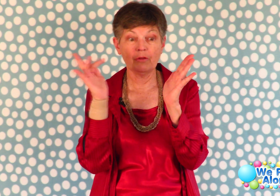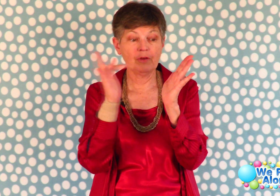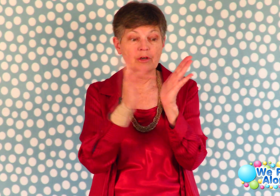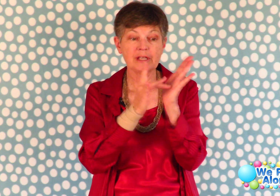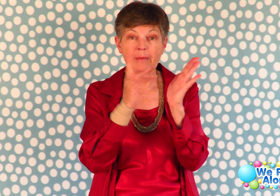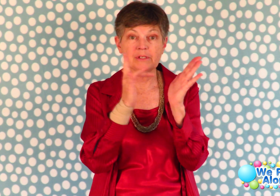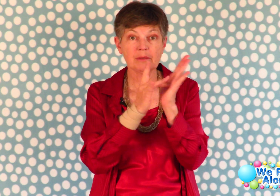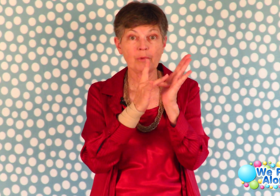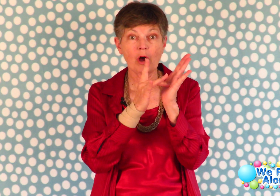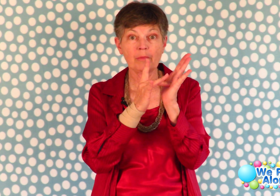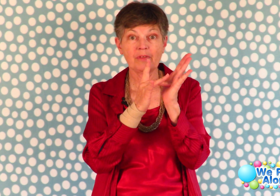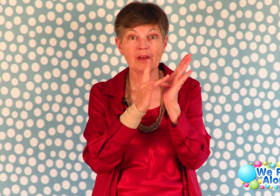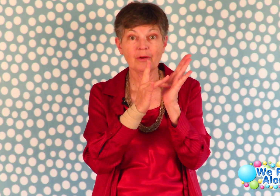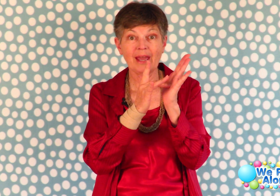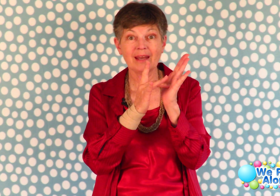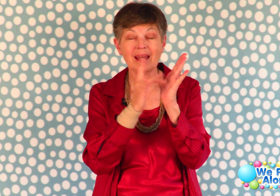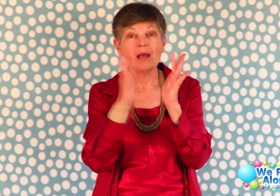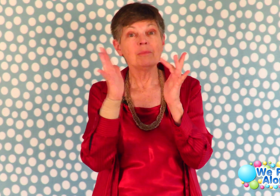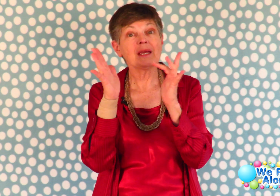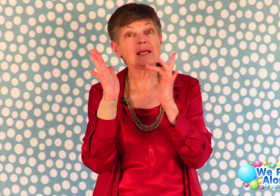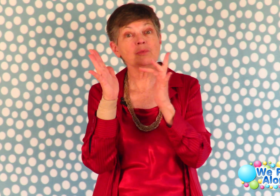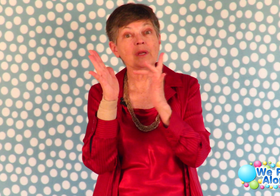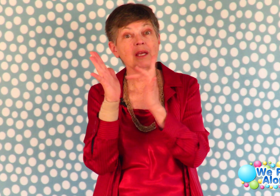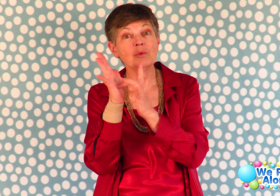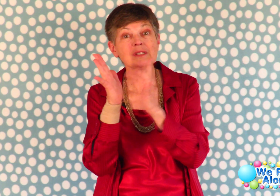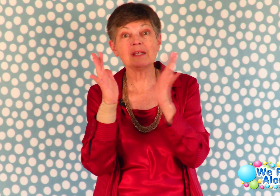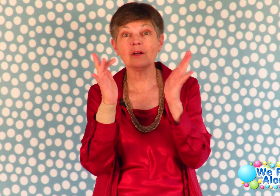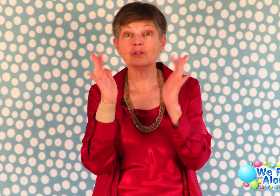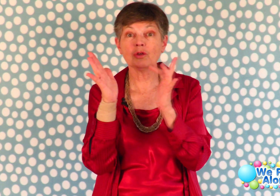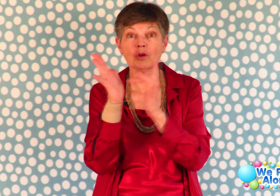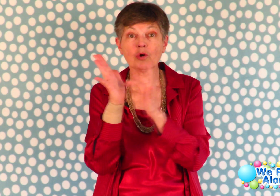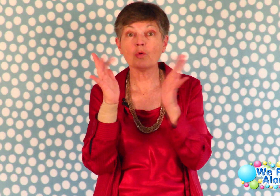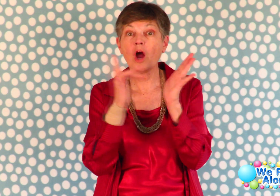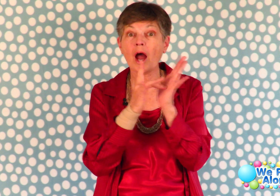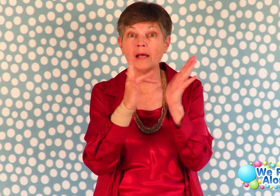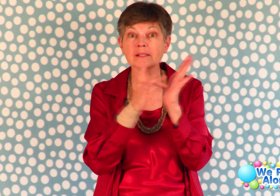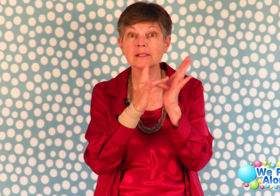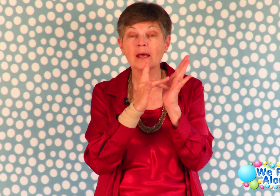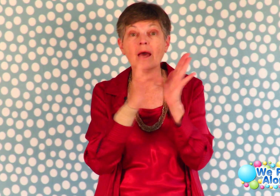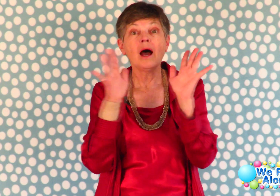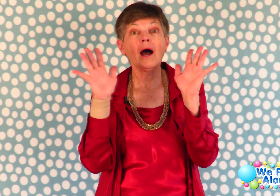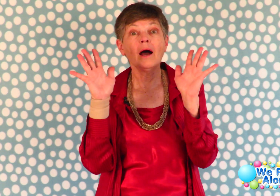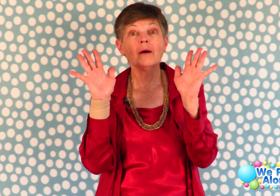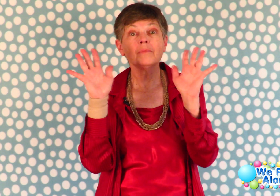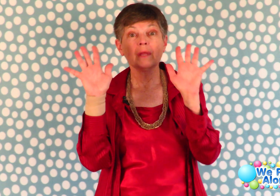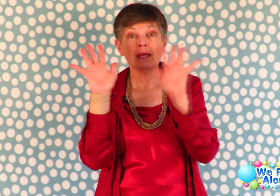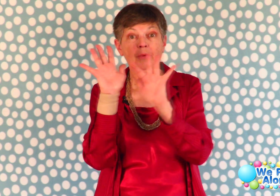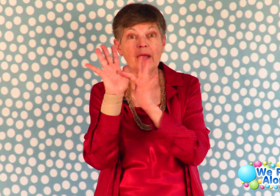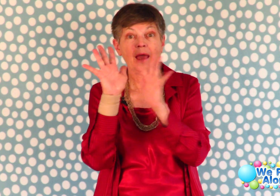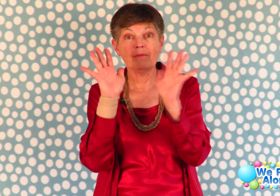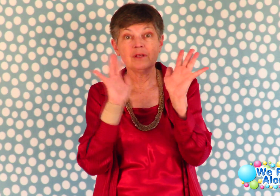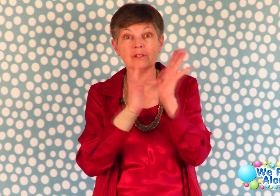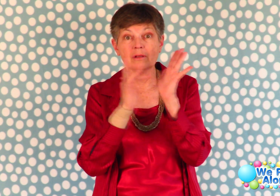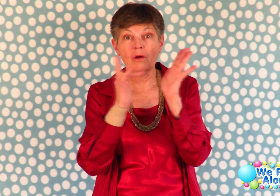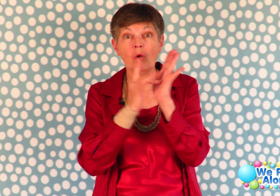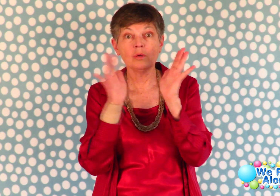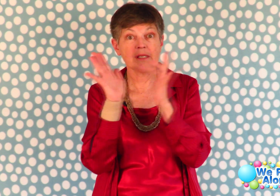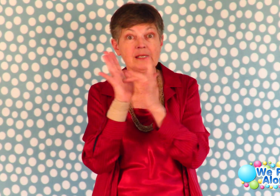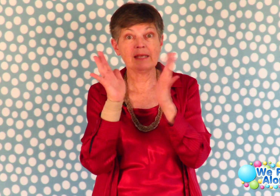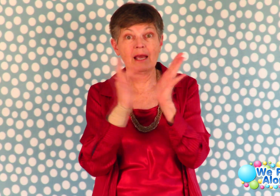finger taps the palm of the other hand, because when he was nailed to the cross, he would have these holes in his hands.